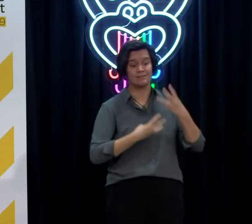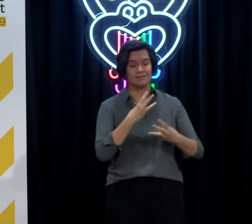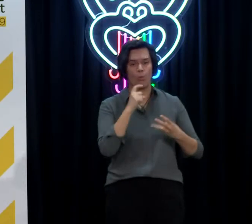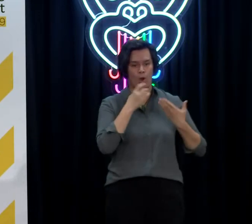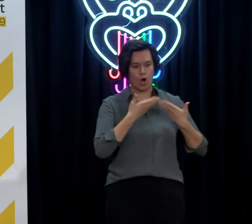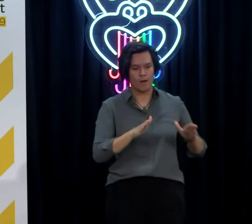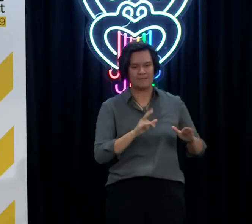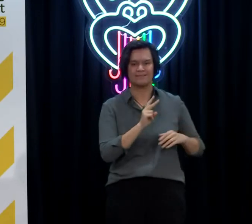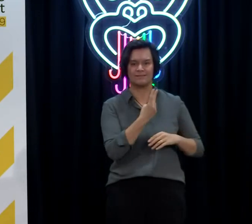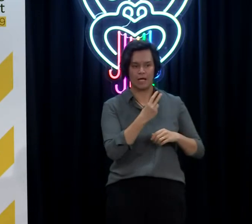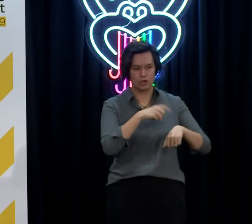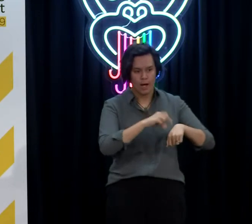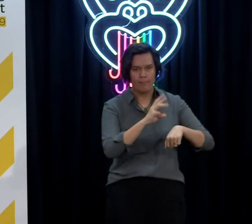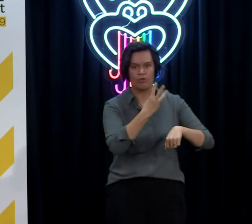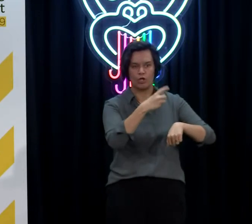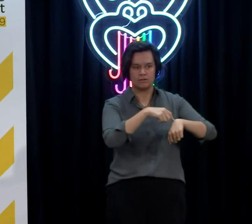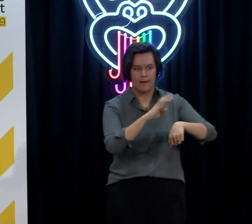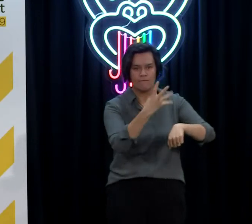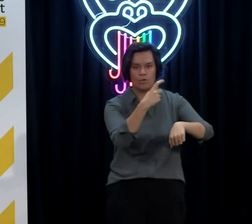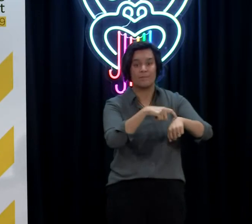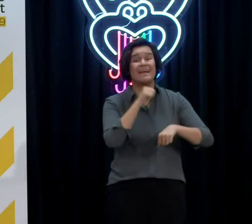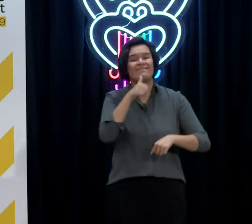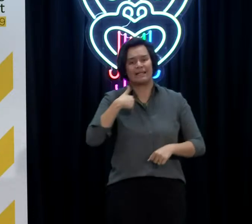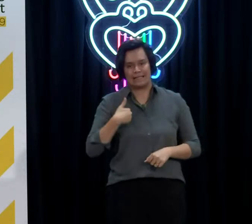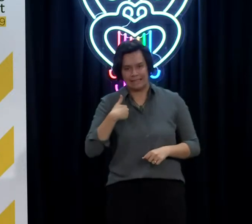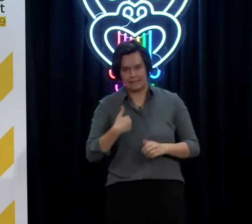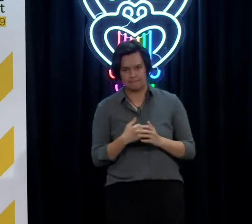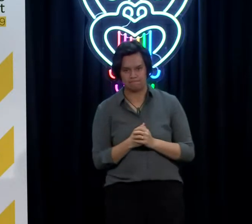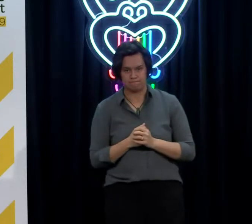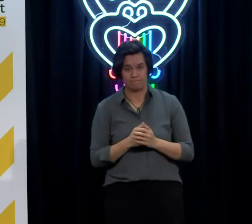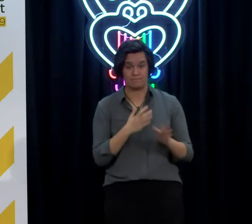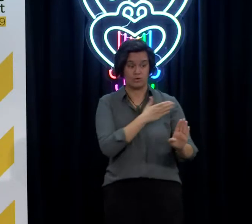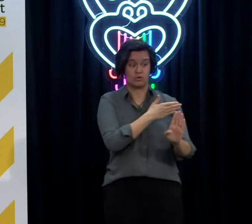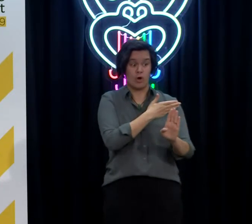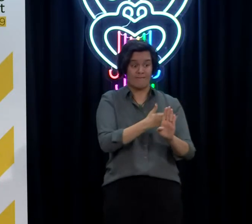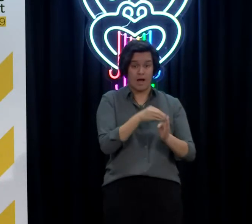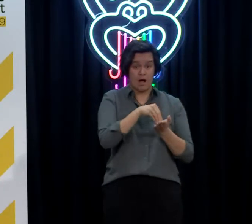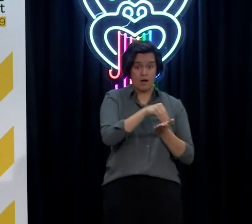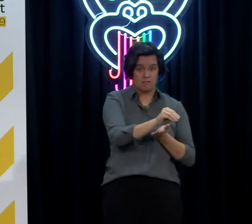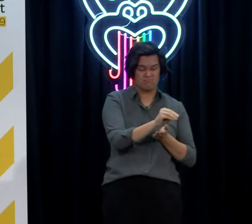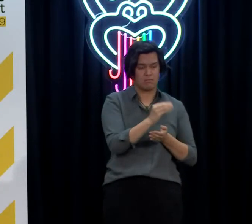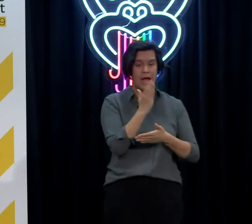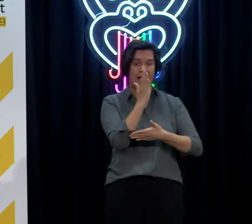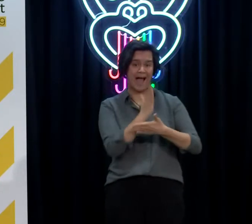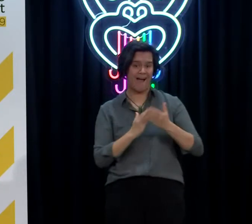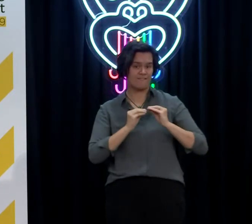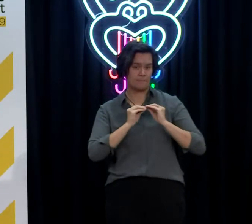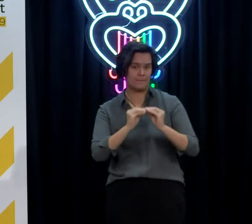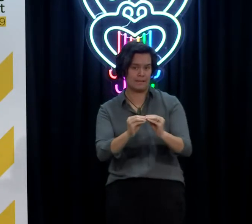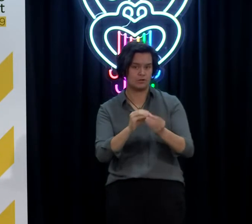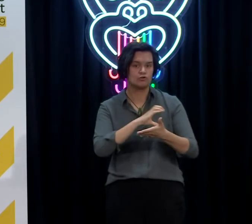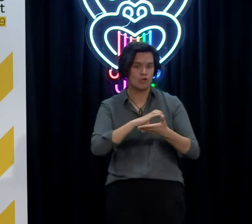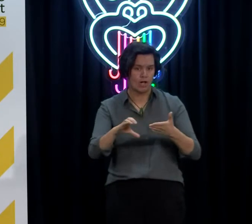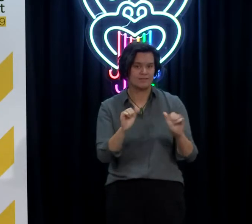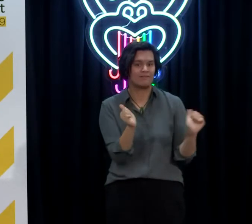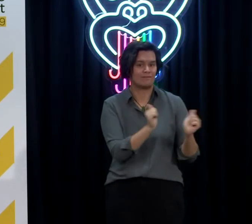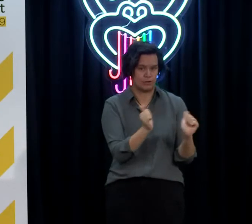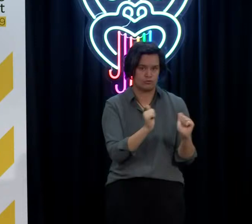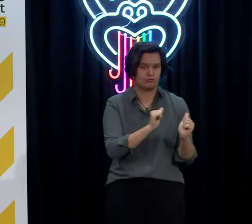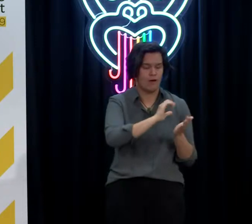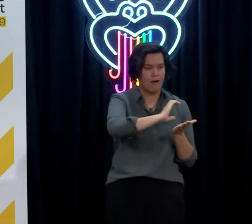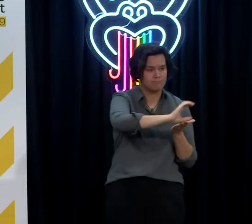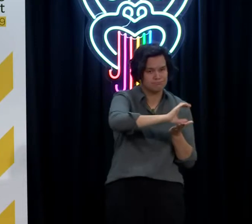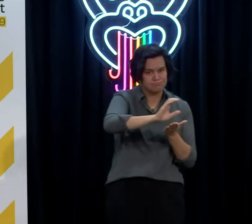under. The first round of the resurgence support payment has so far paid out $563 million to